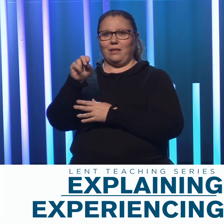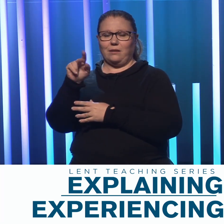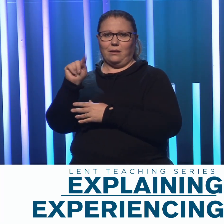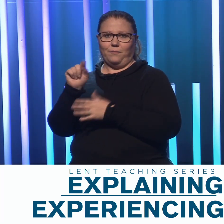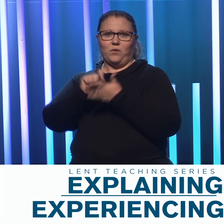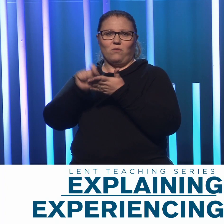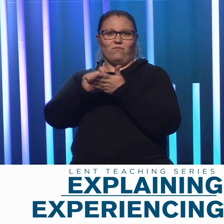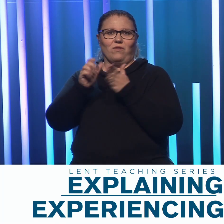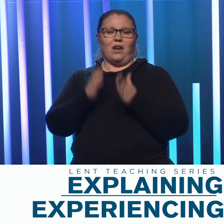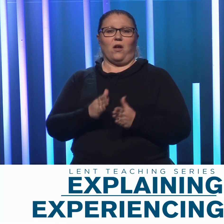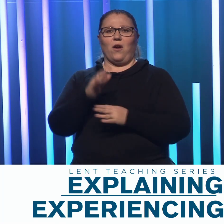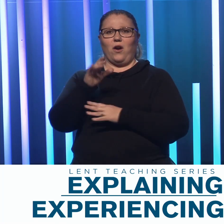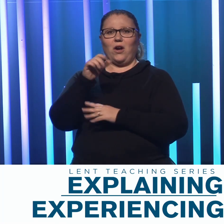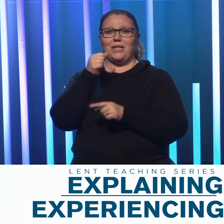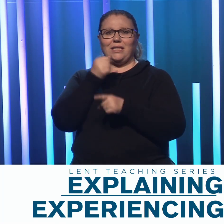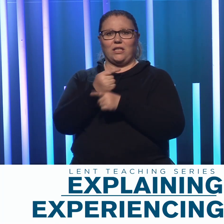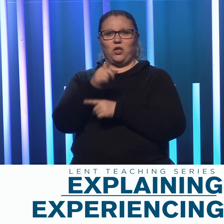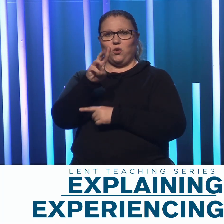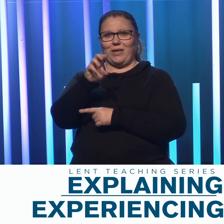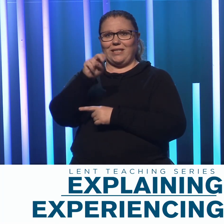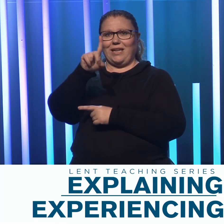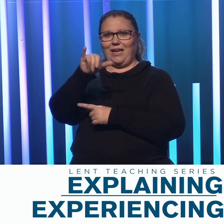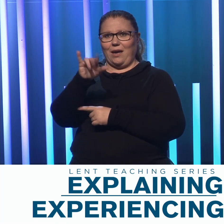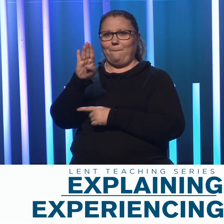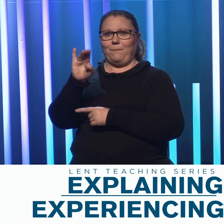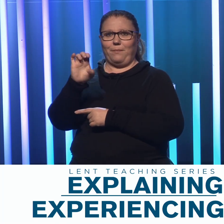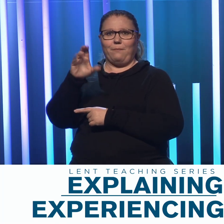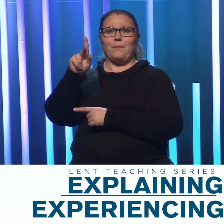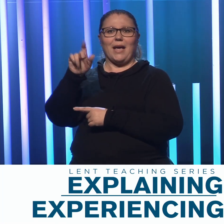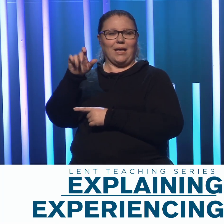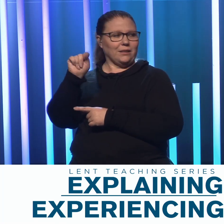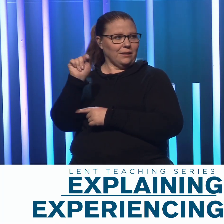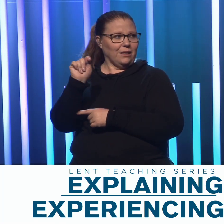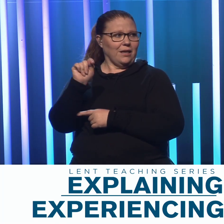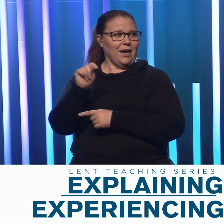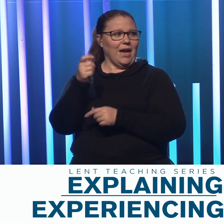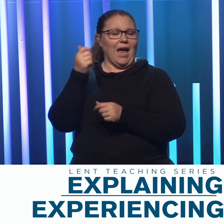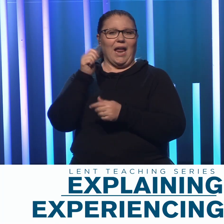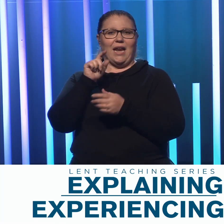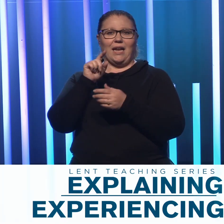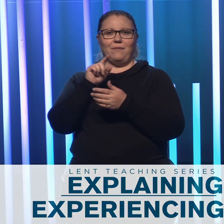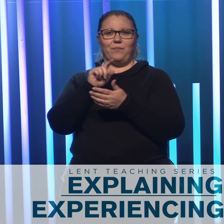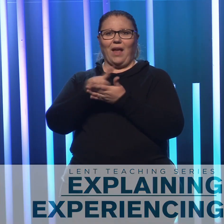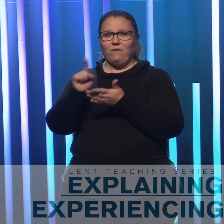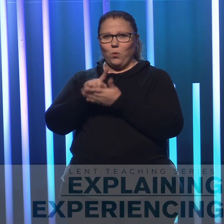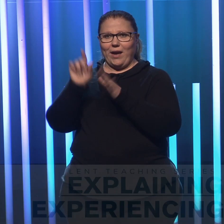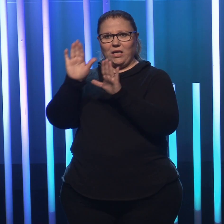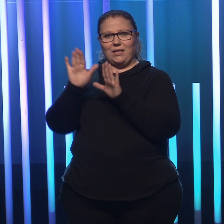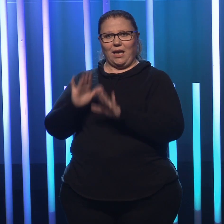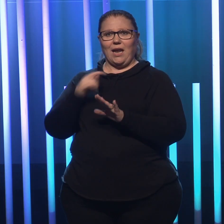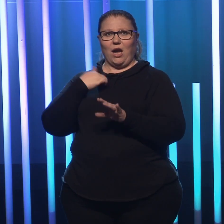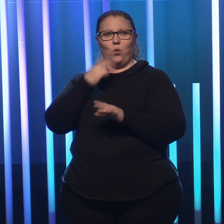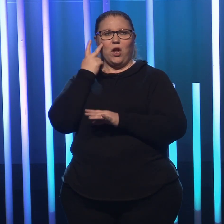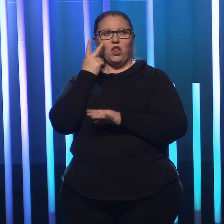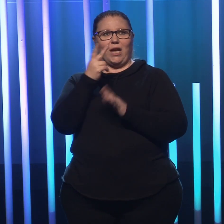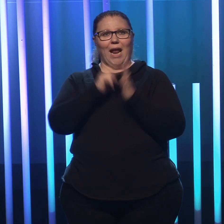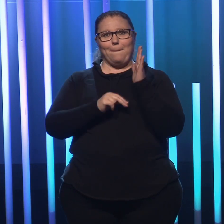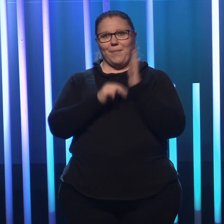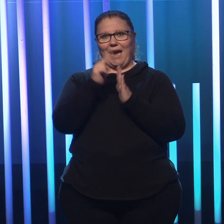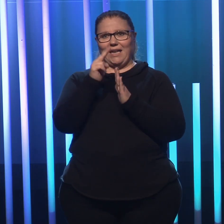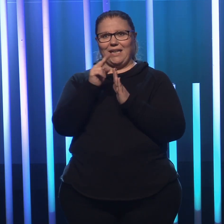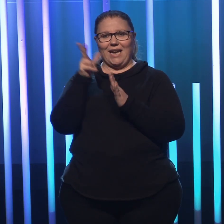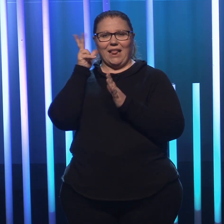Wendy Beckett. And every Sunday, we are looking at a painting and listening to a reflection by